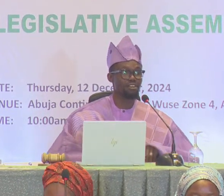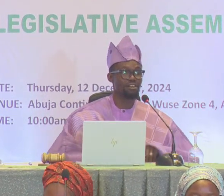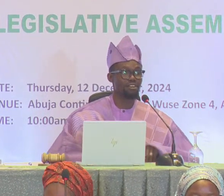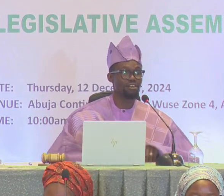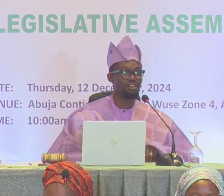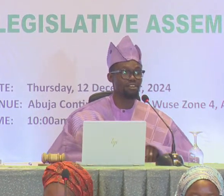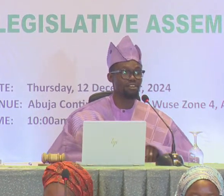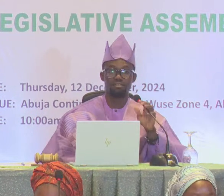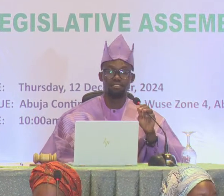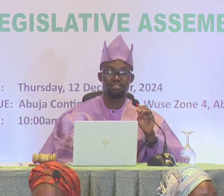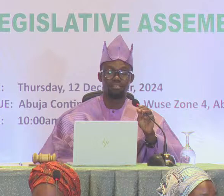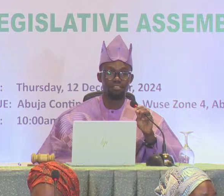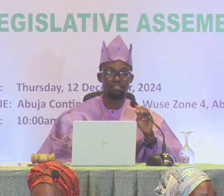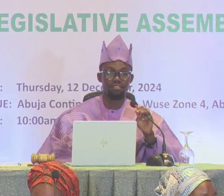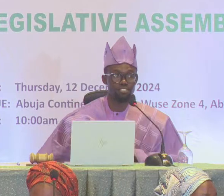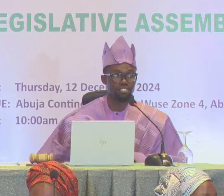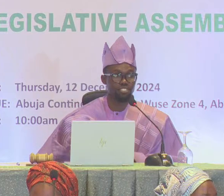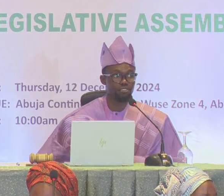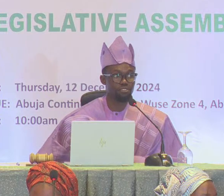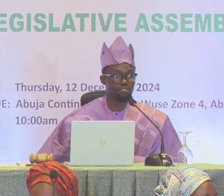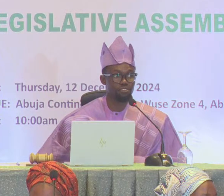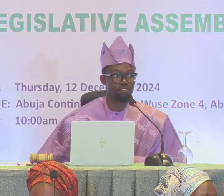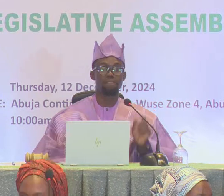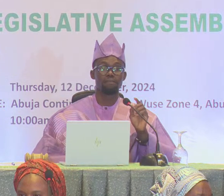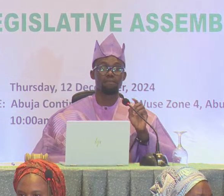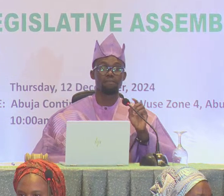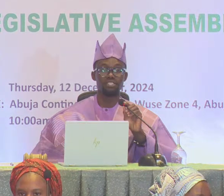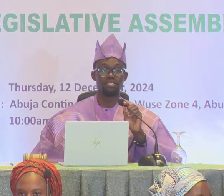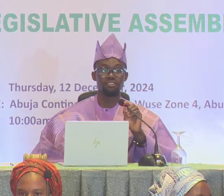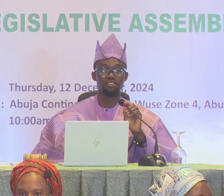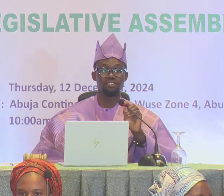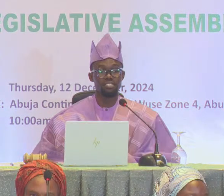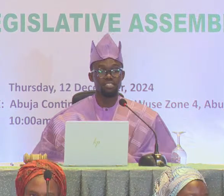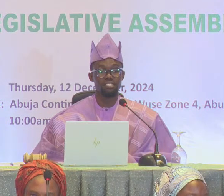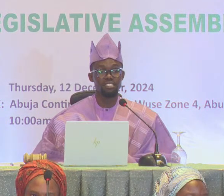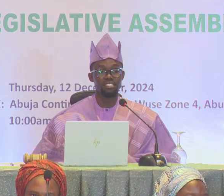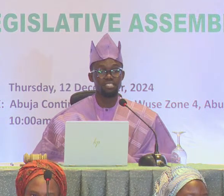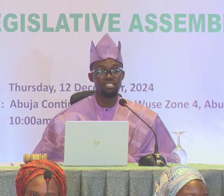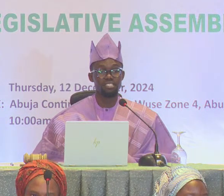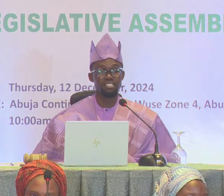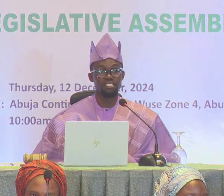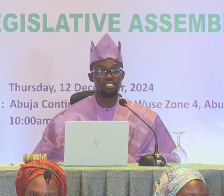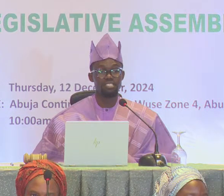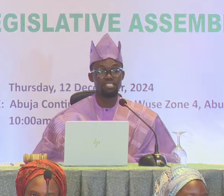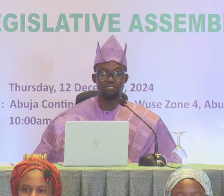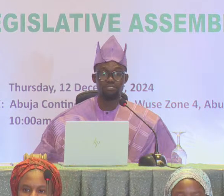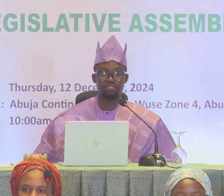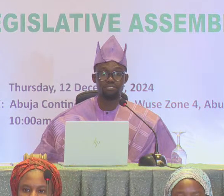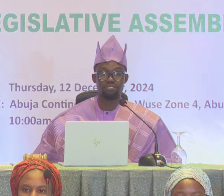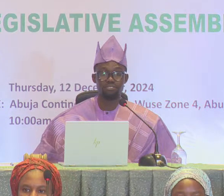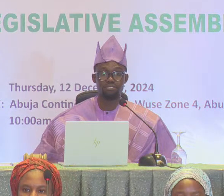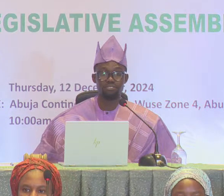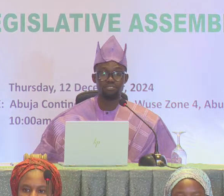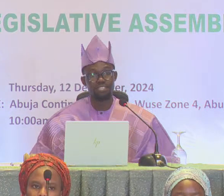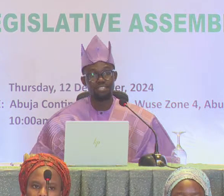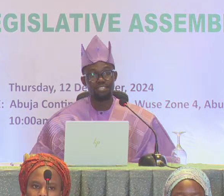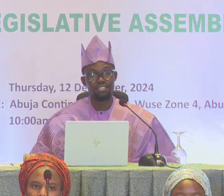Order. Thank you very much, Chief Whip. Thank you, honorable colleagues. I've been informed that we have some